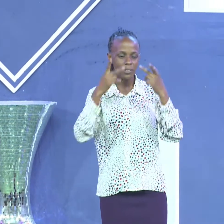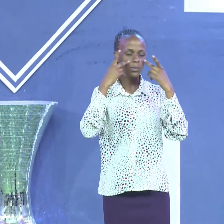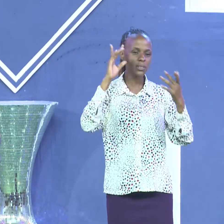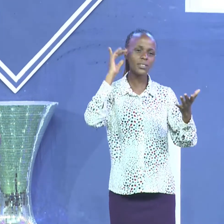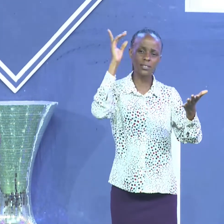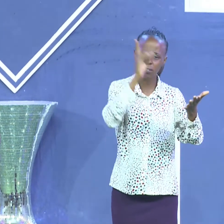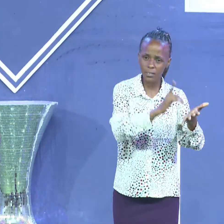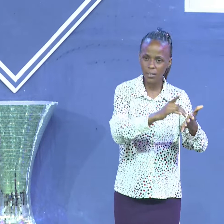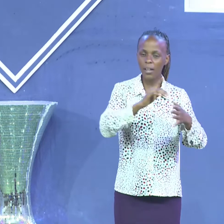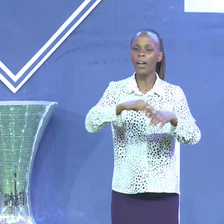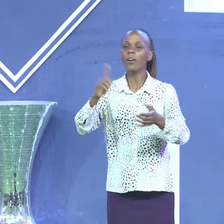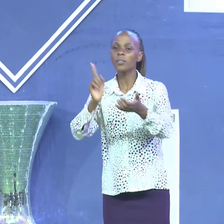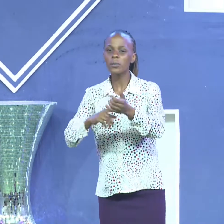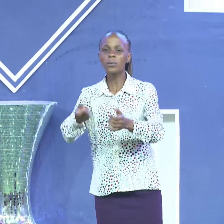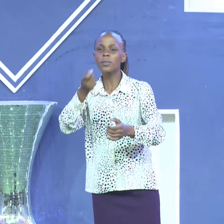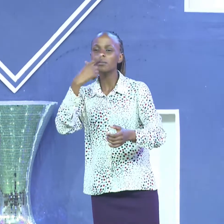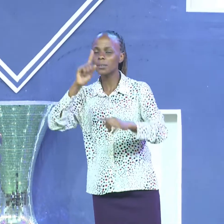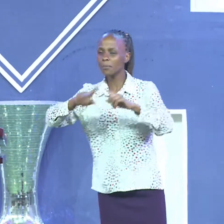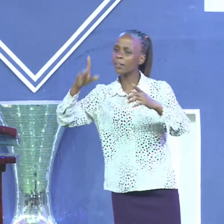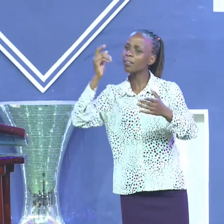with you. You visit the doctors but you fail to get